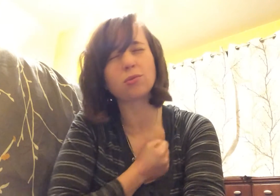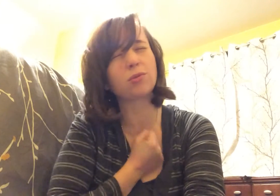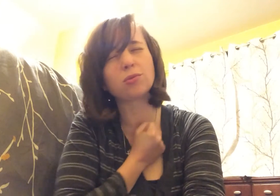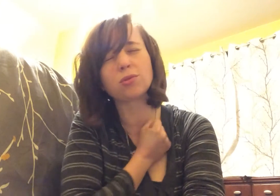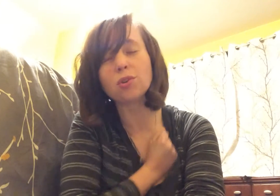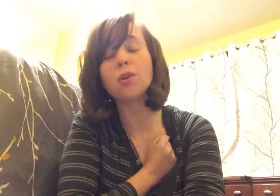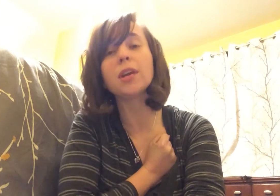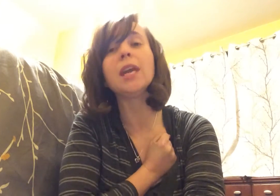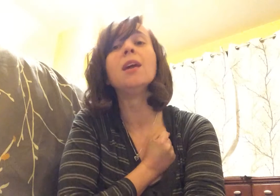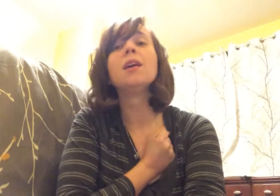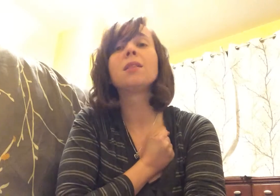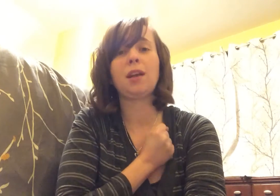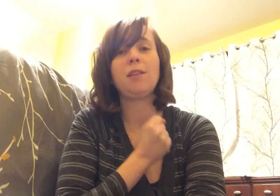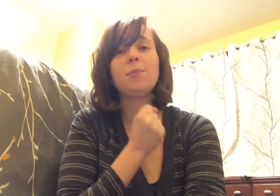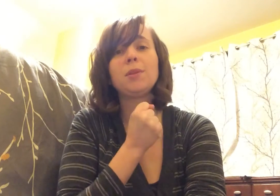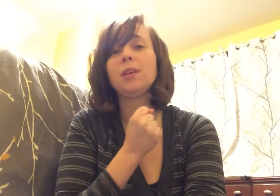so sorry that I have been like